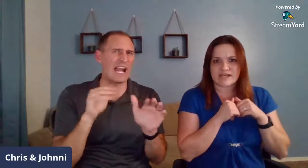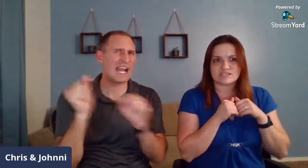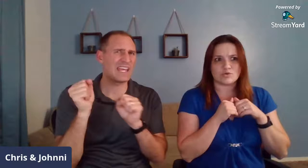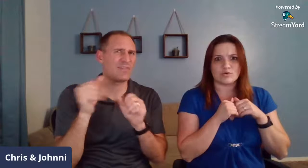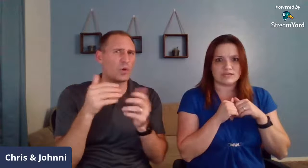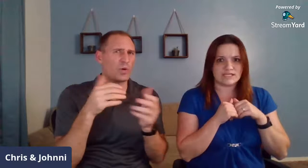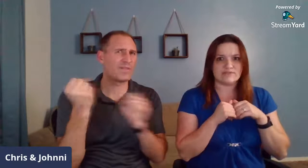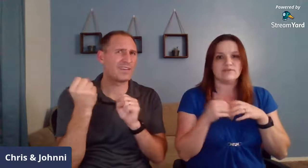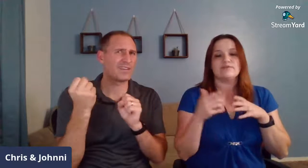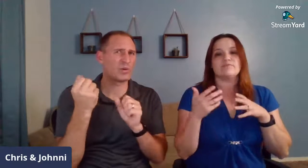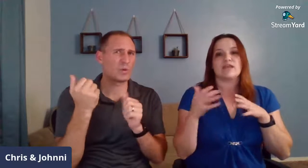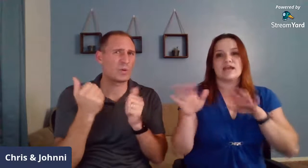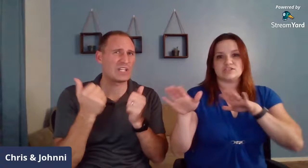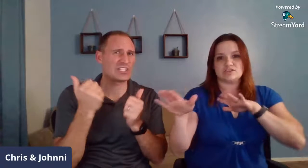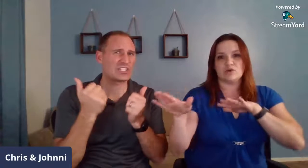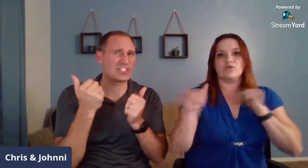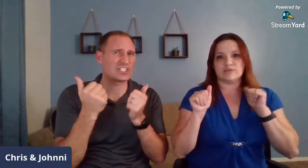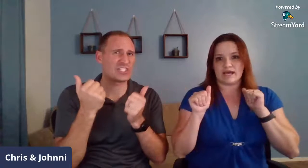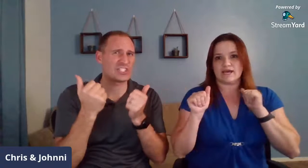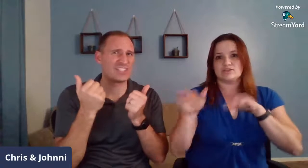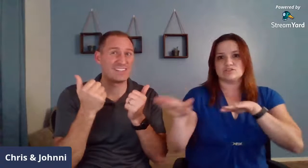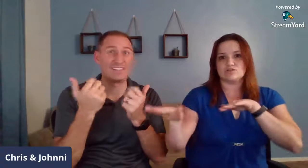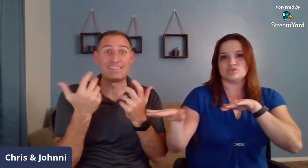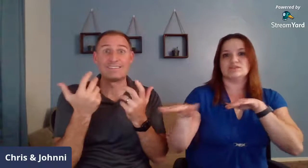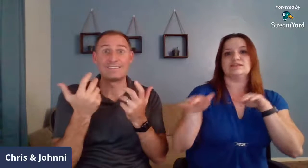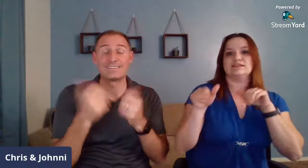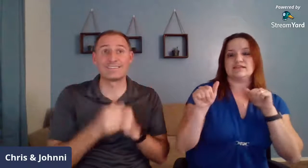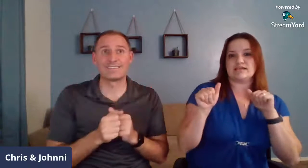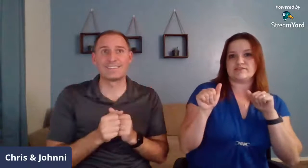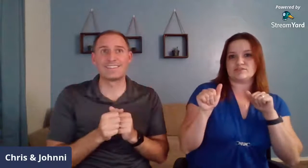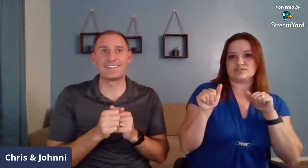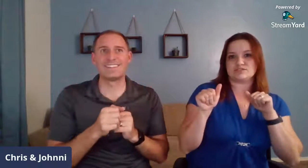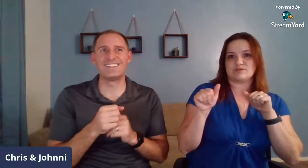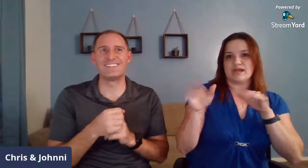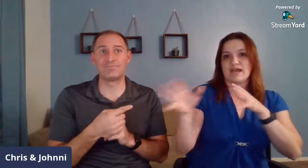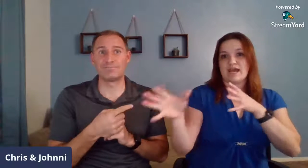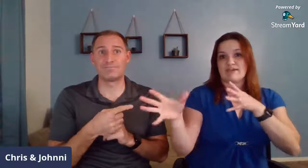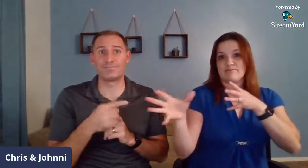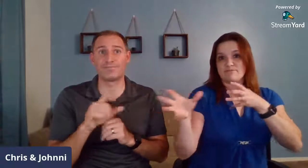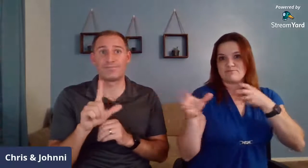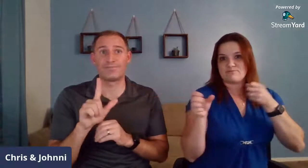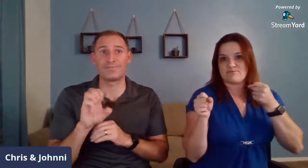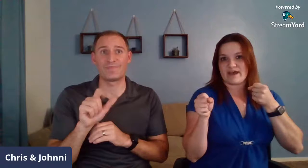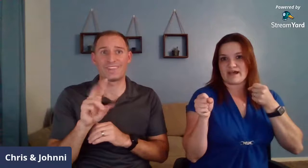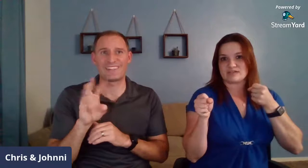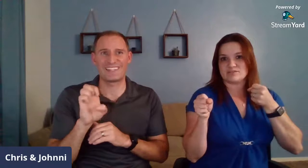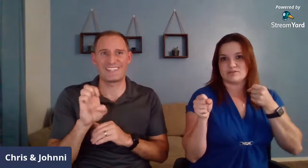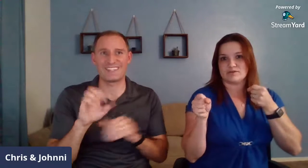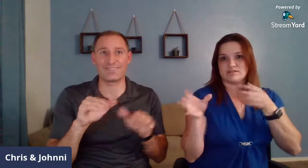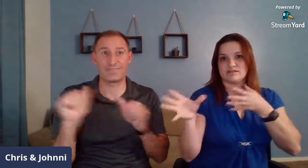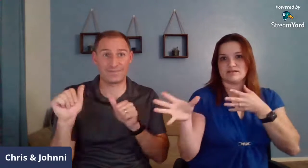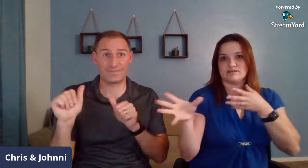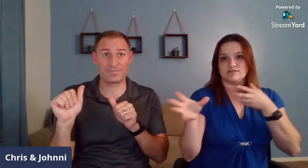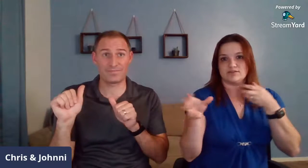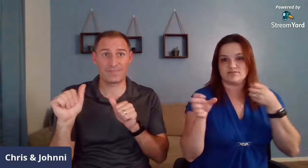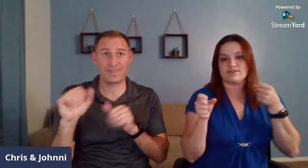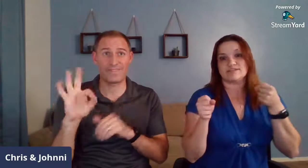fast or leave? And so, yeah. So to leave goes into an A. Fast would go into your